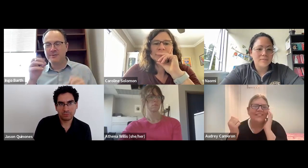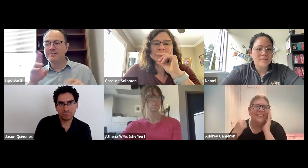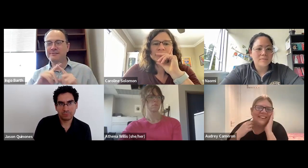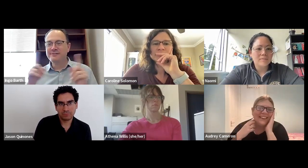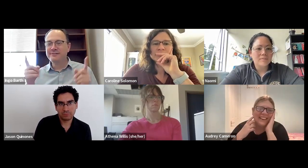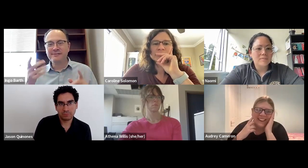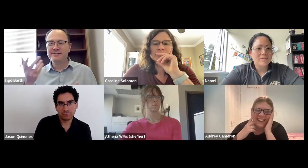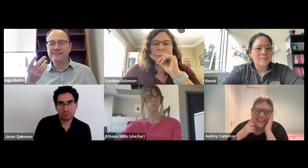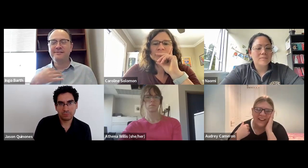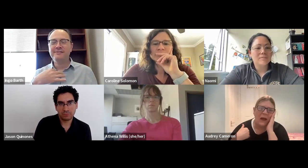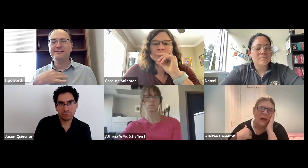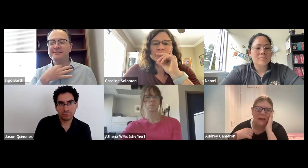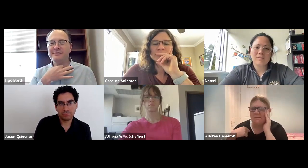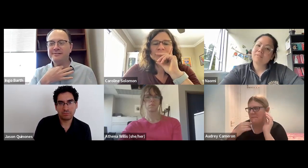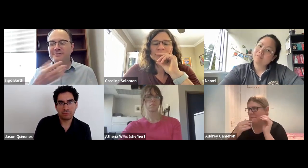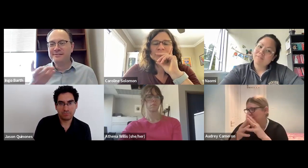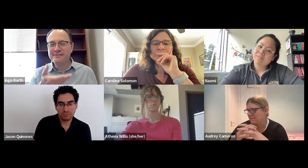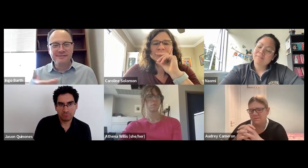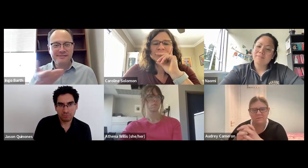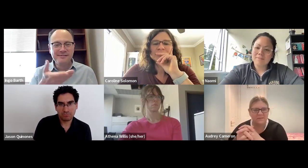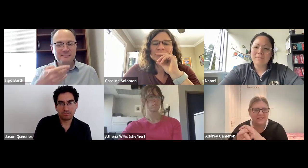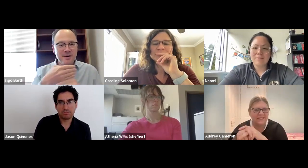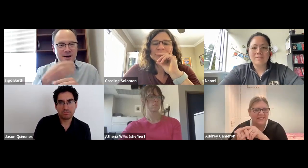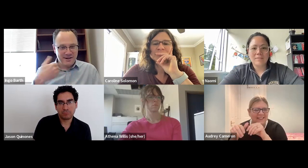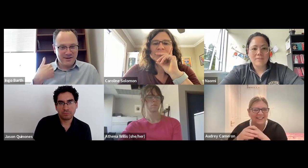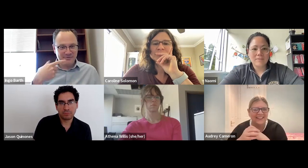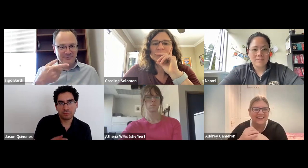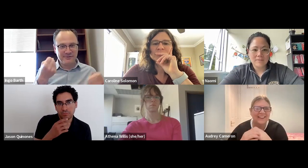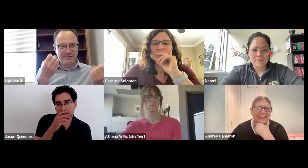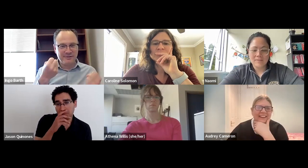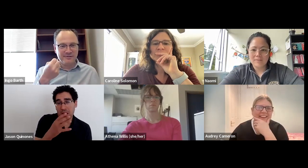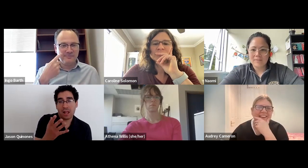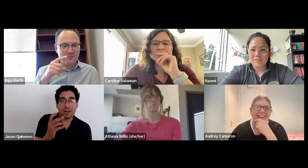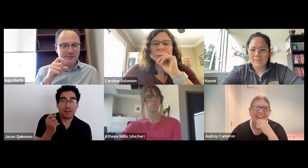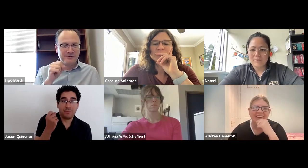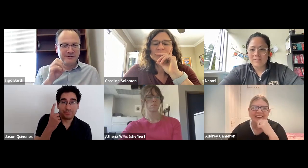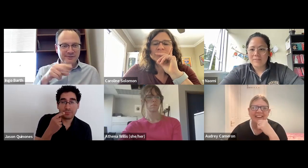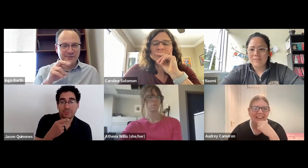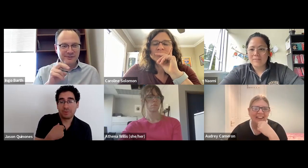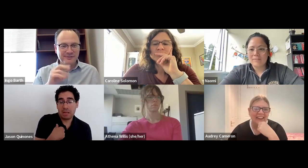Yeah, and so is that sign the same way when talking about biology or in math? So in math, do you have a sign for sequence,